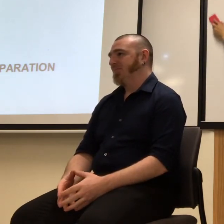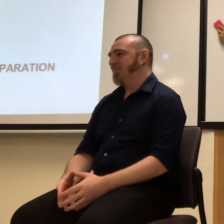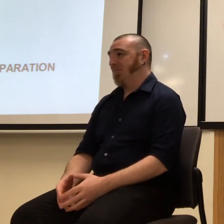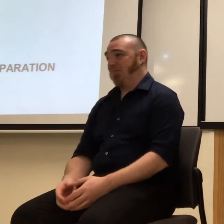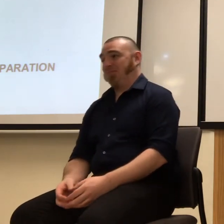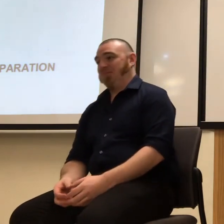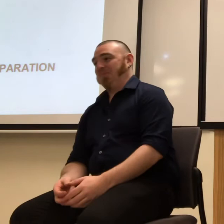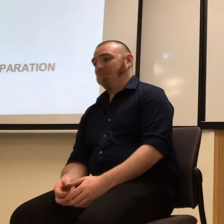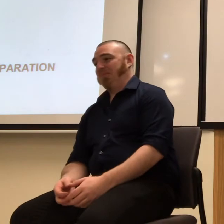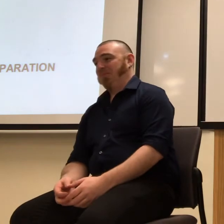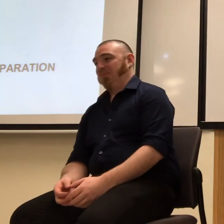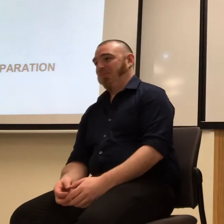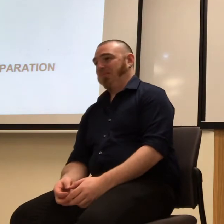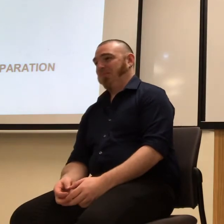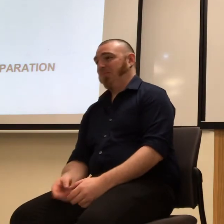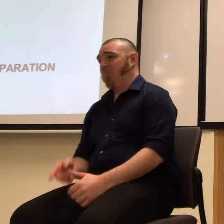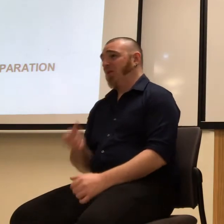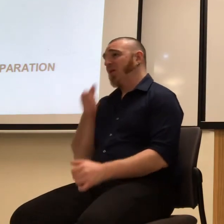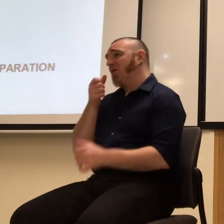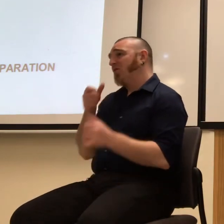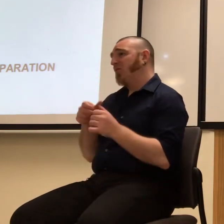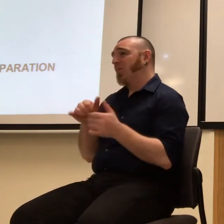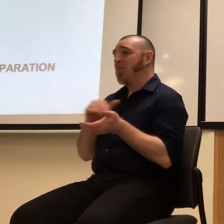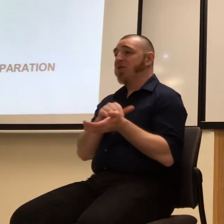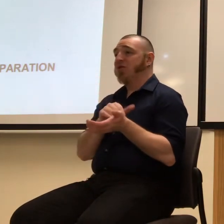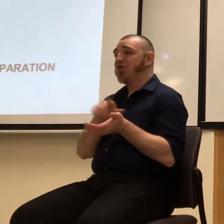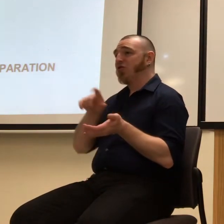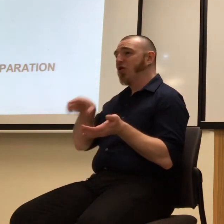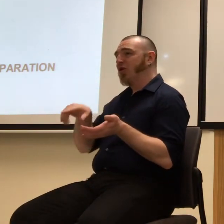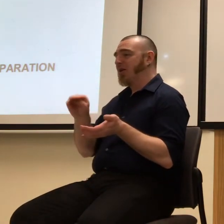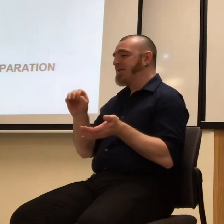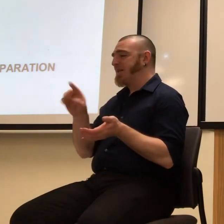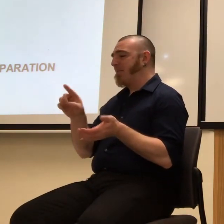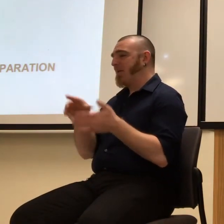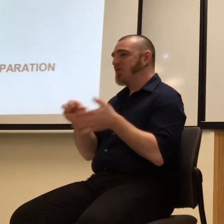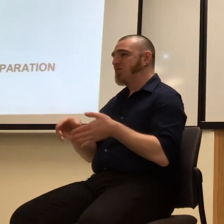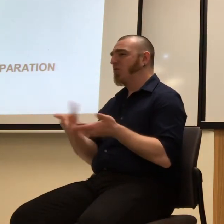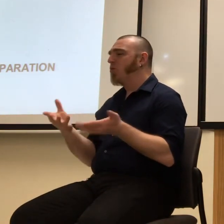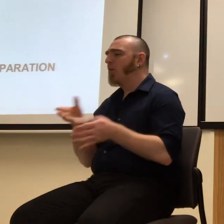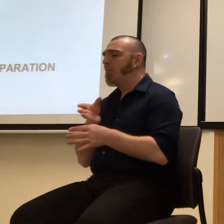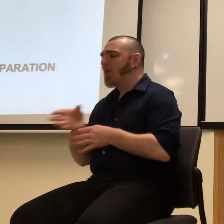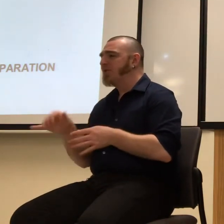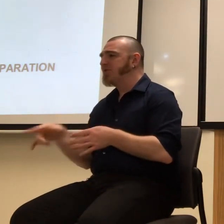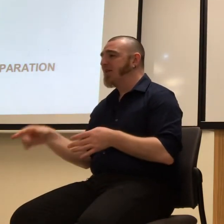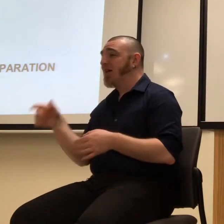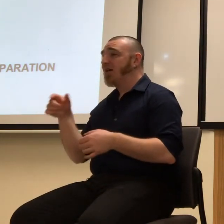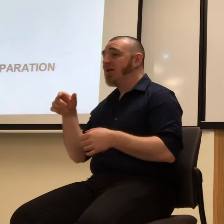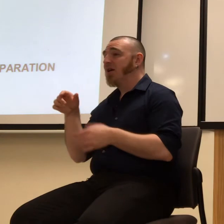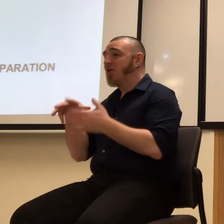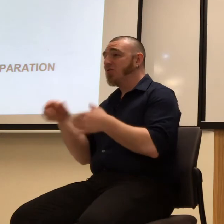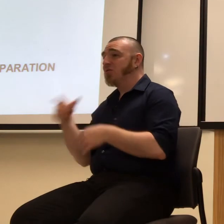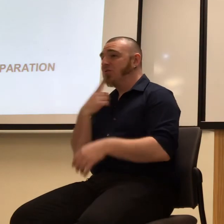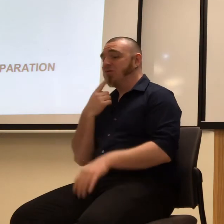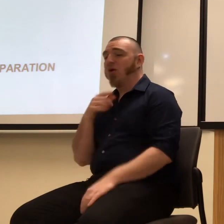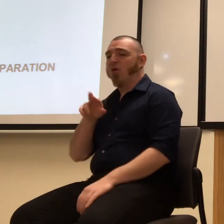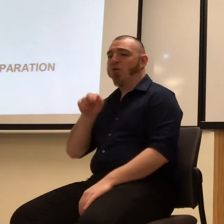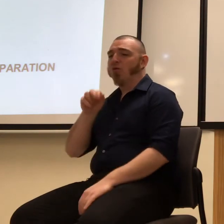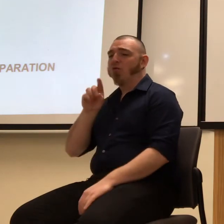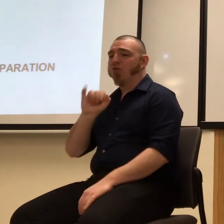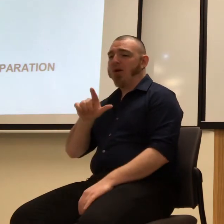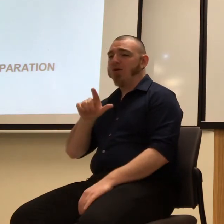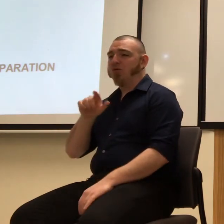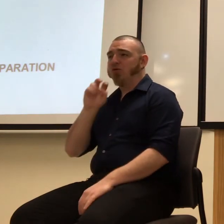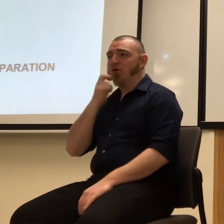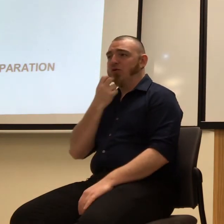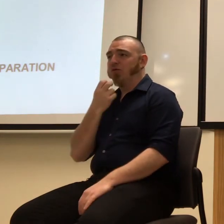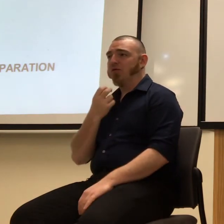You remember when the doctor asked the med student, okay, what branch is that? And he kept saying radial nerve. You know there are branches of the radial